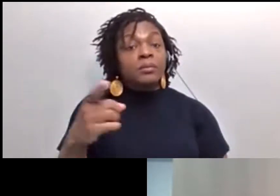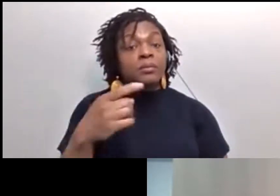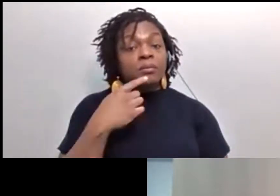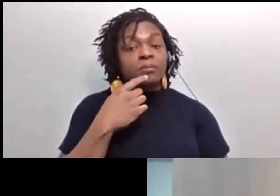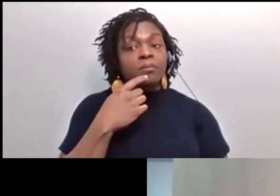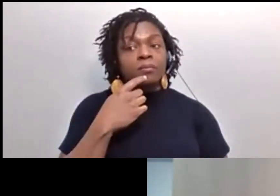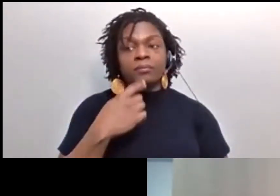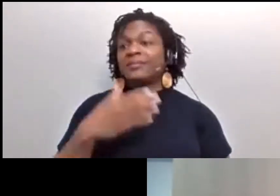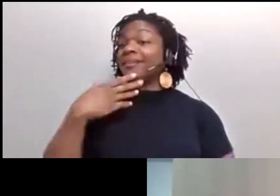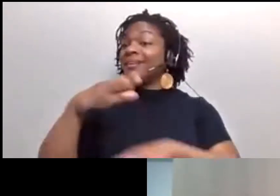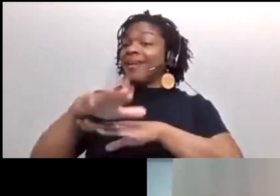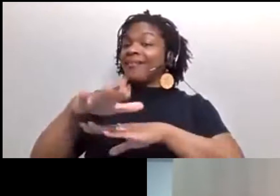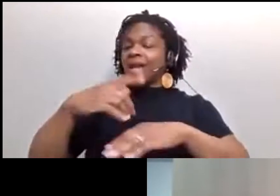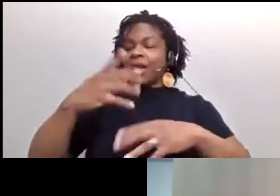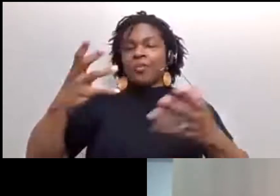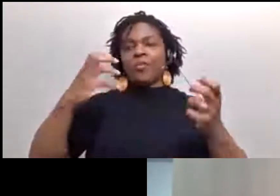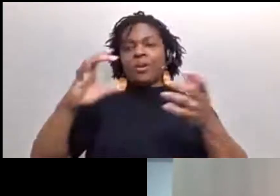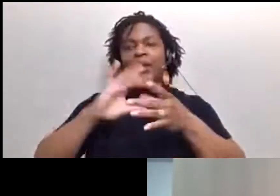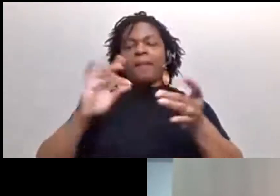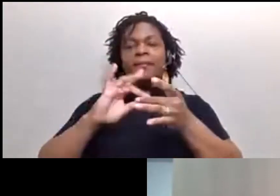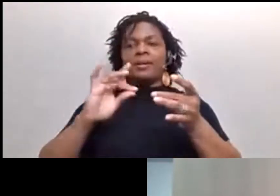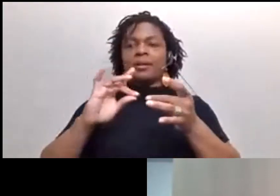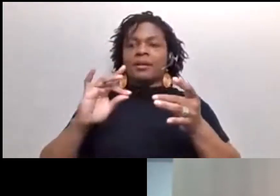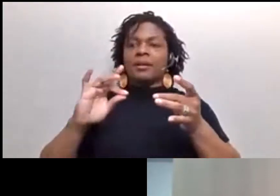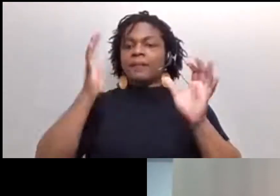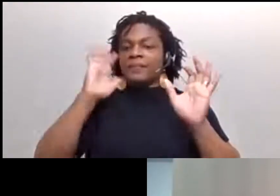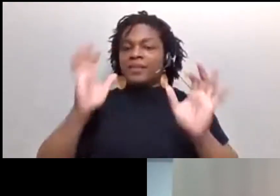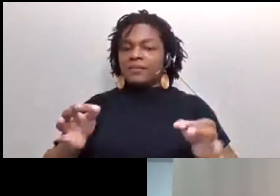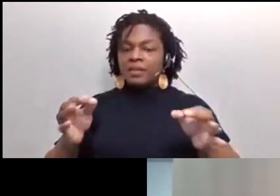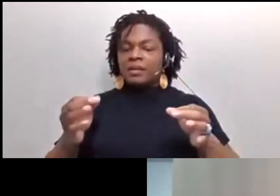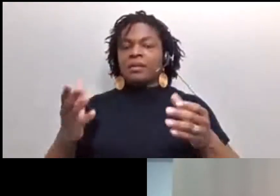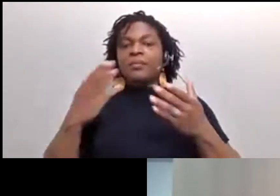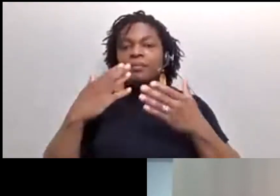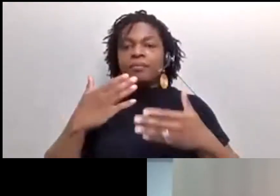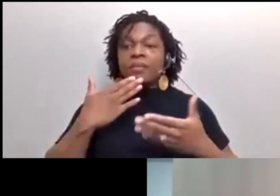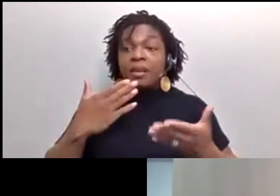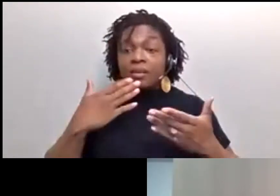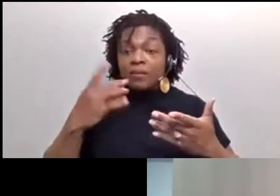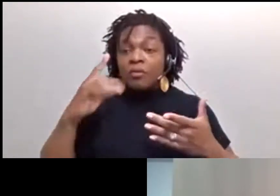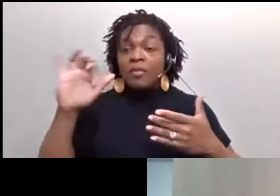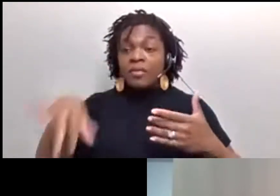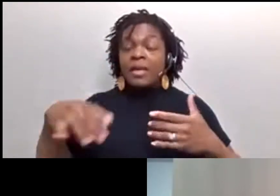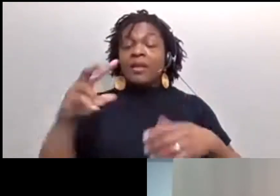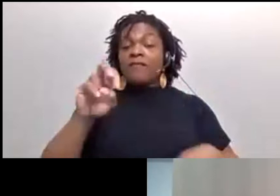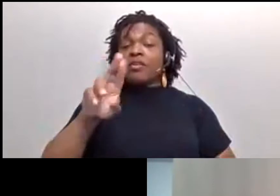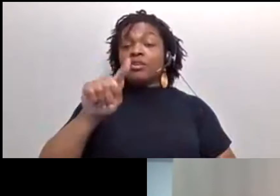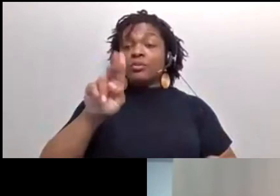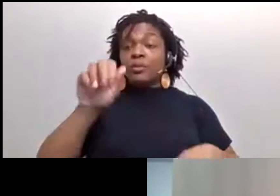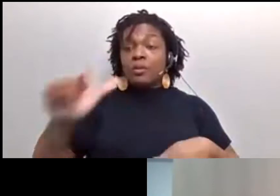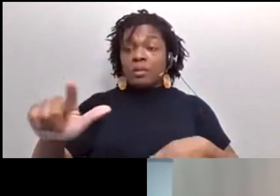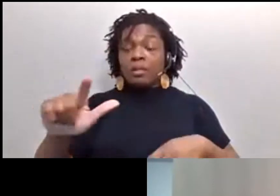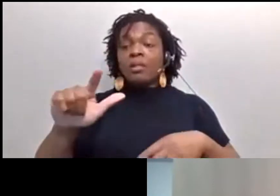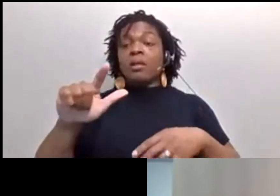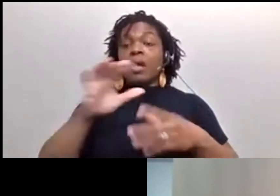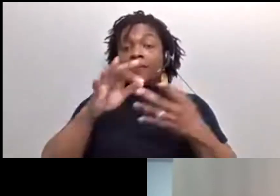Good afternoon. Just wanted to comment, definitely appreciated the virtual option for the conference on